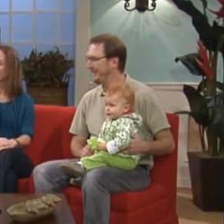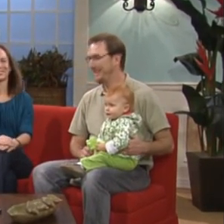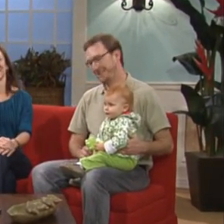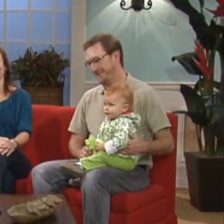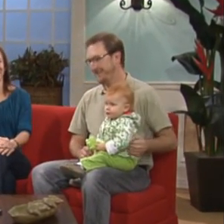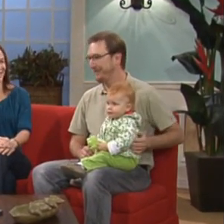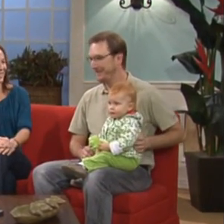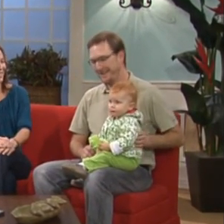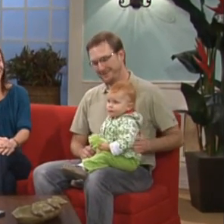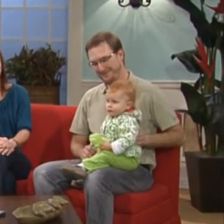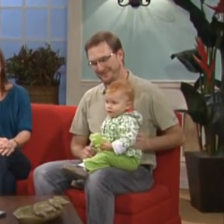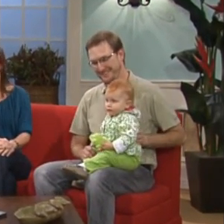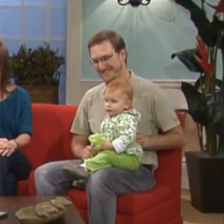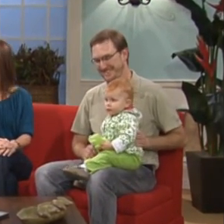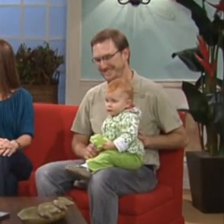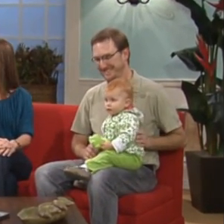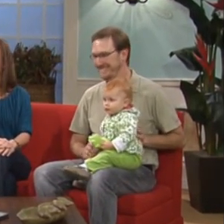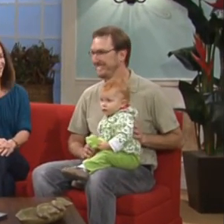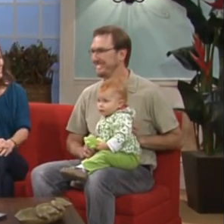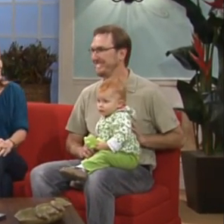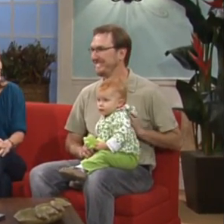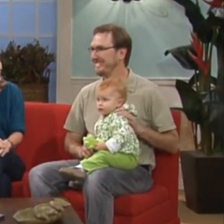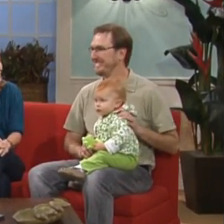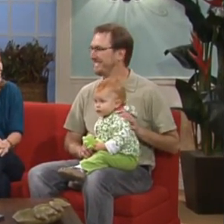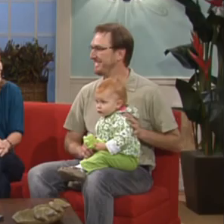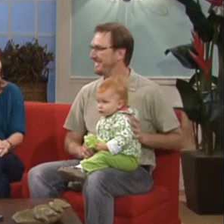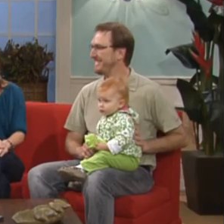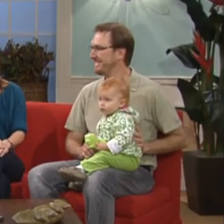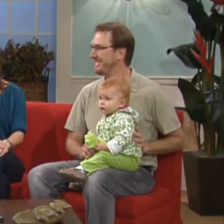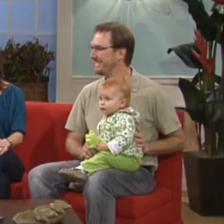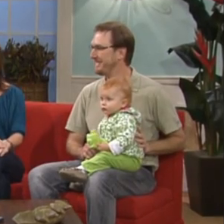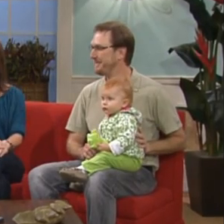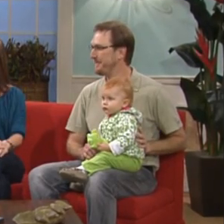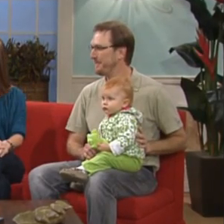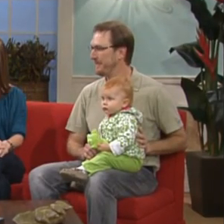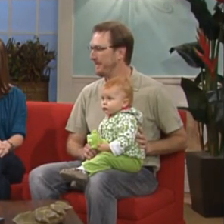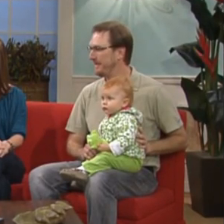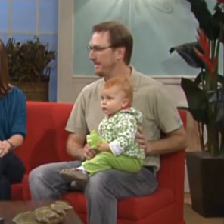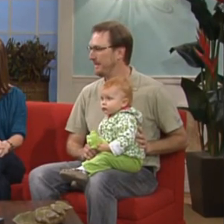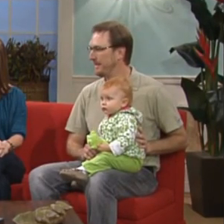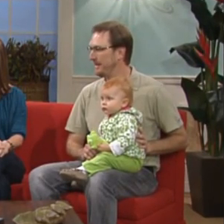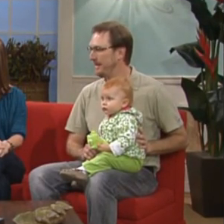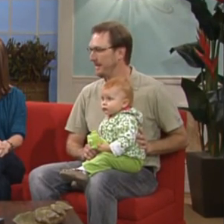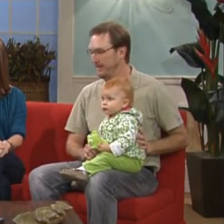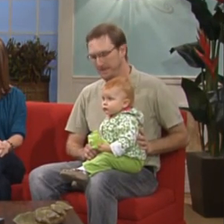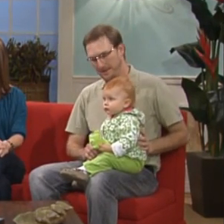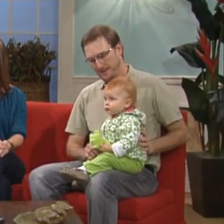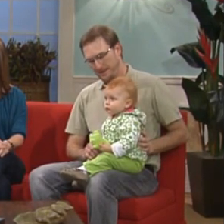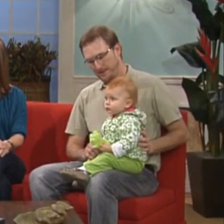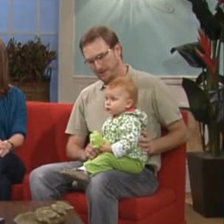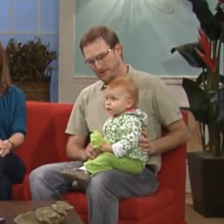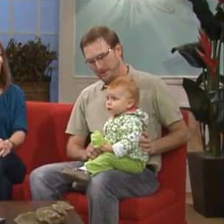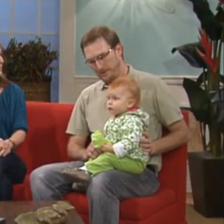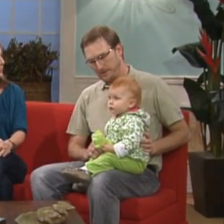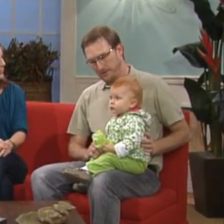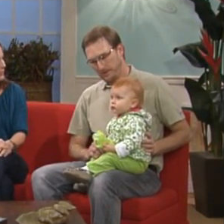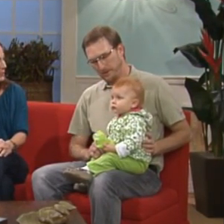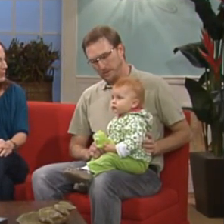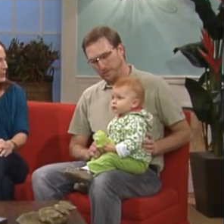every day, Ben. day. Welcome, Dana. So, Ben, at what age did you start working with Dana for the sign language? Oh,